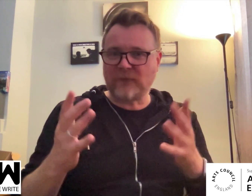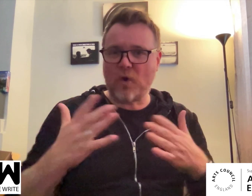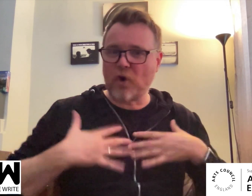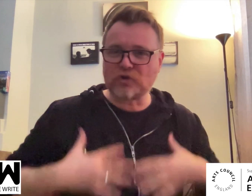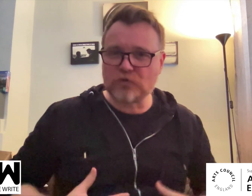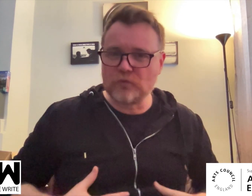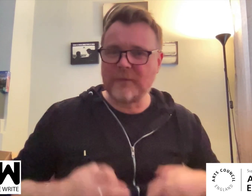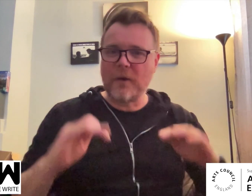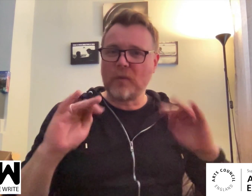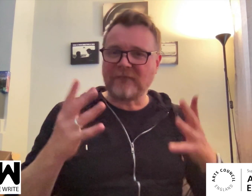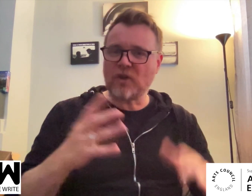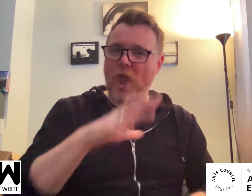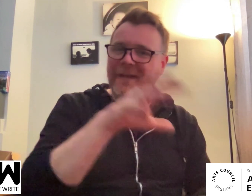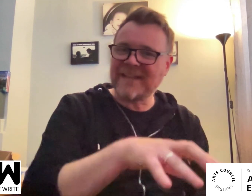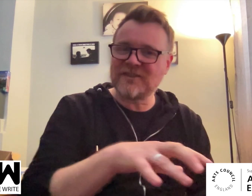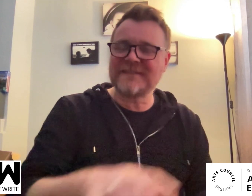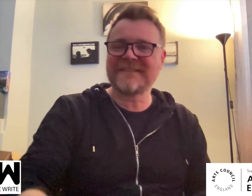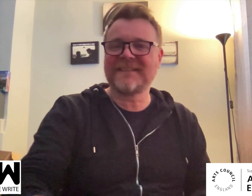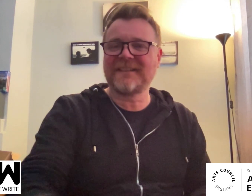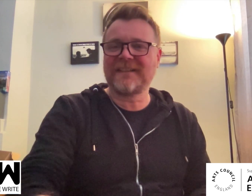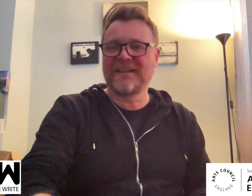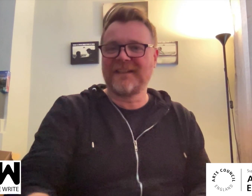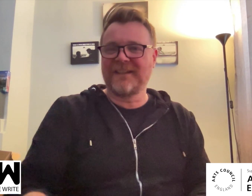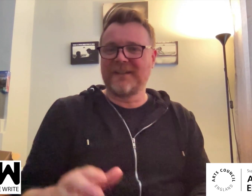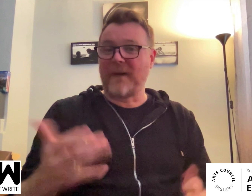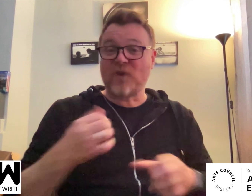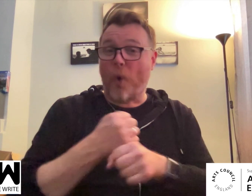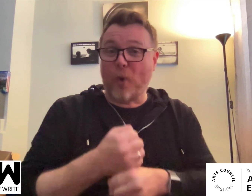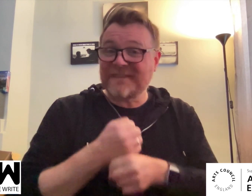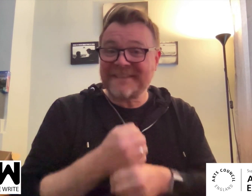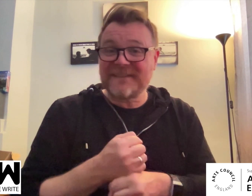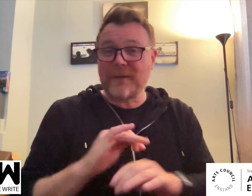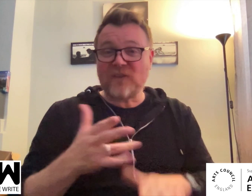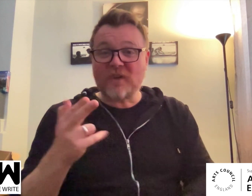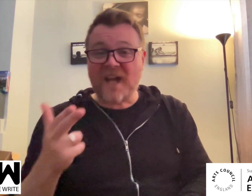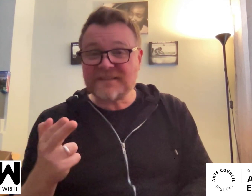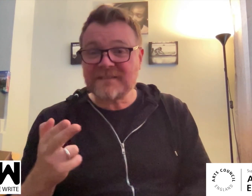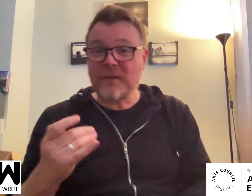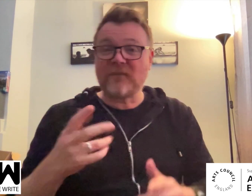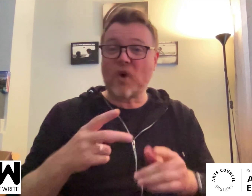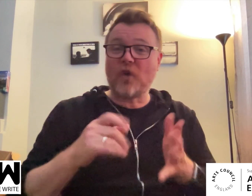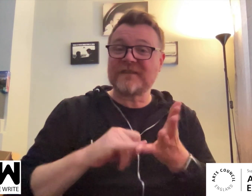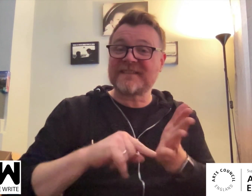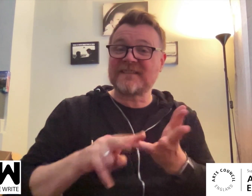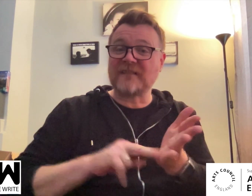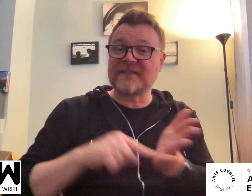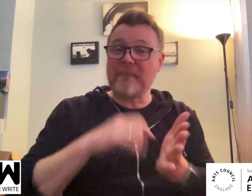the costumes, you haven't got the location, you certainly haven't got the horses or the guns or the stuntmen